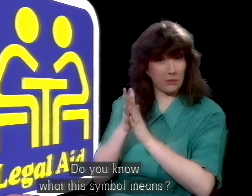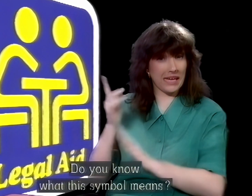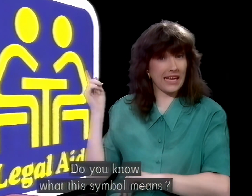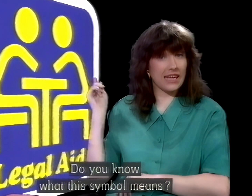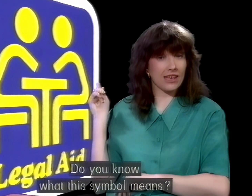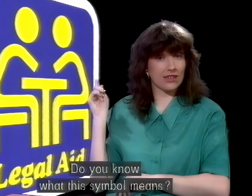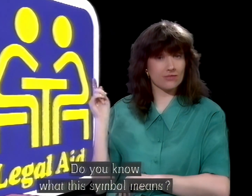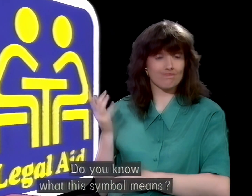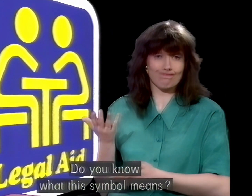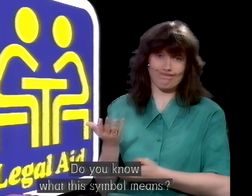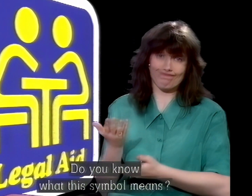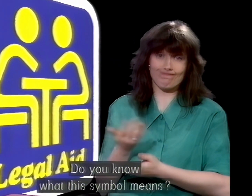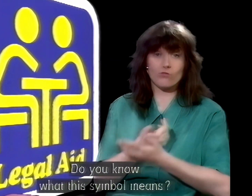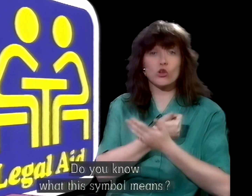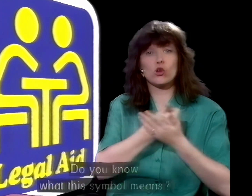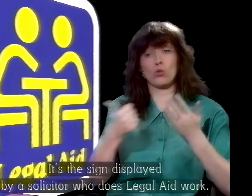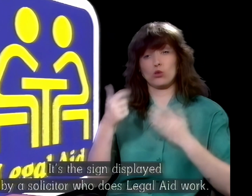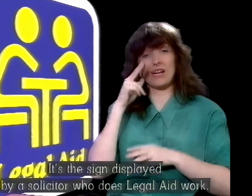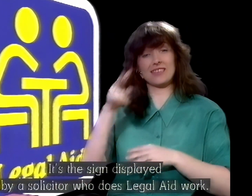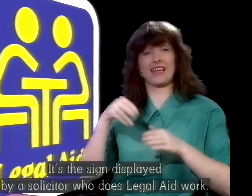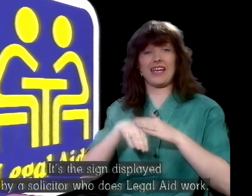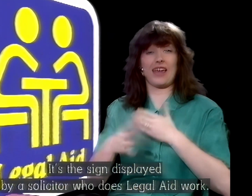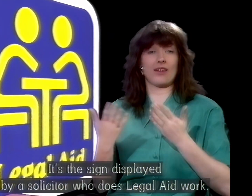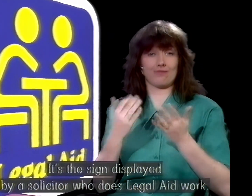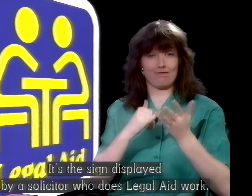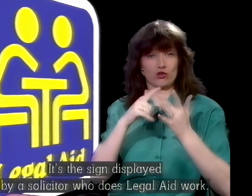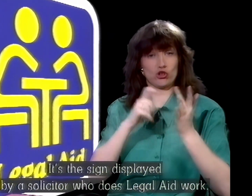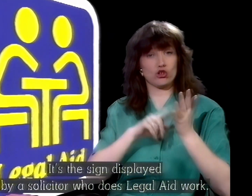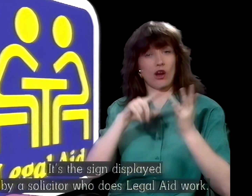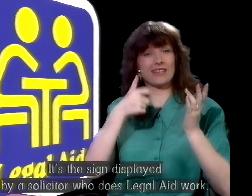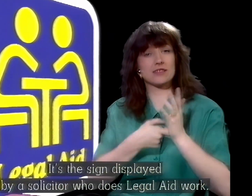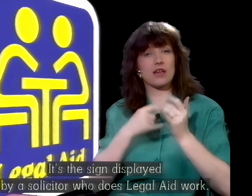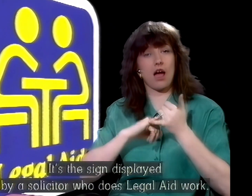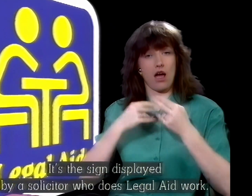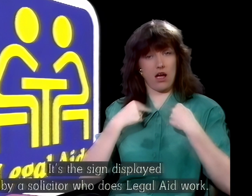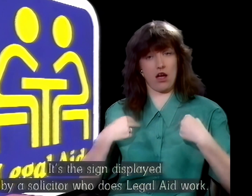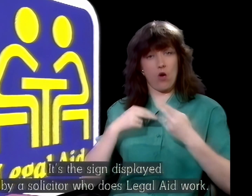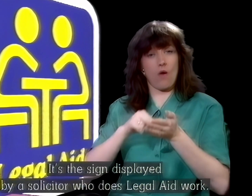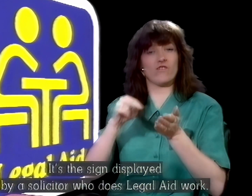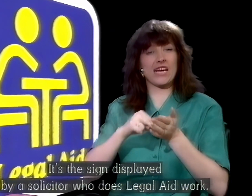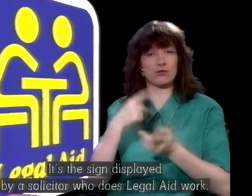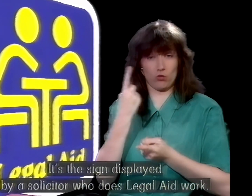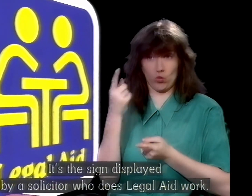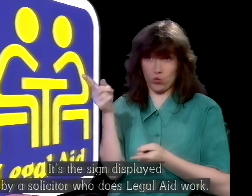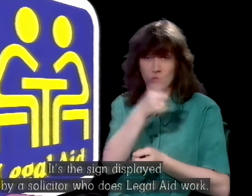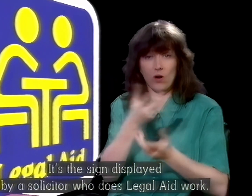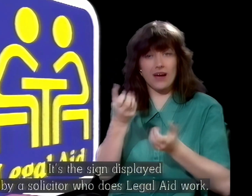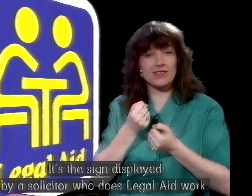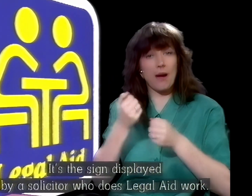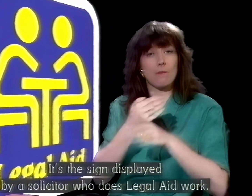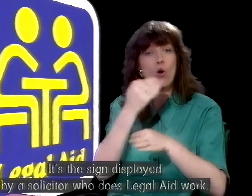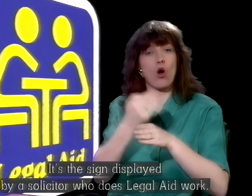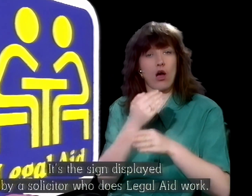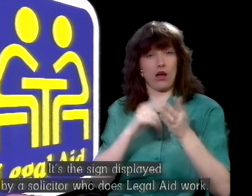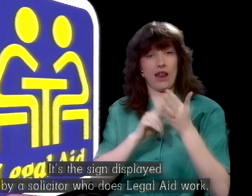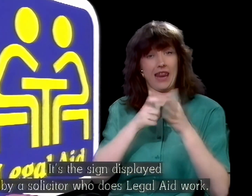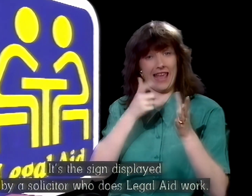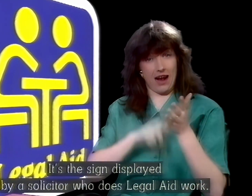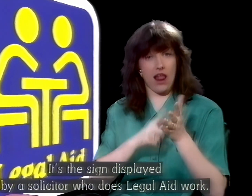Do you know what this symbol means? It's the sign displayed by a solicitor who does legal aid work.